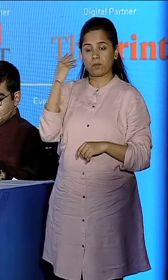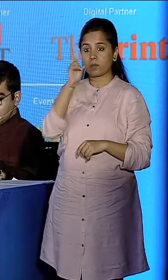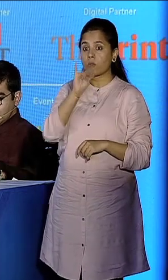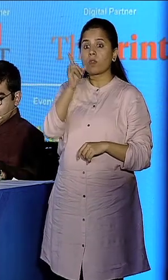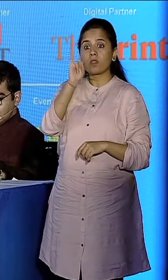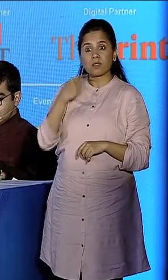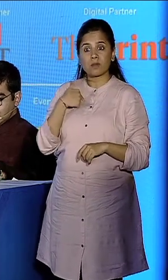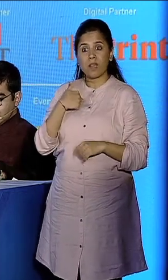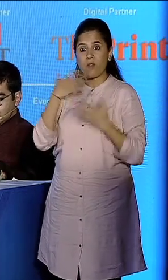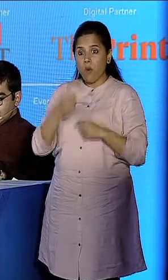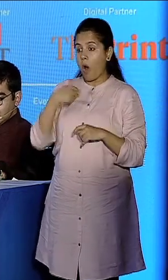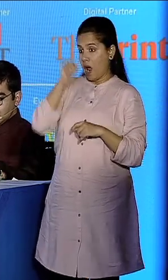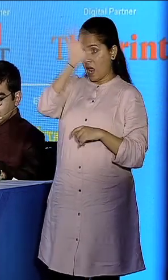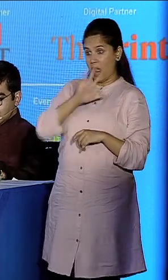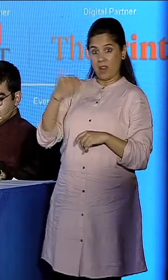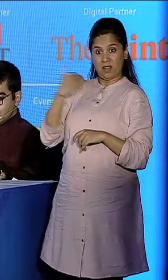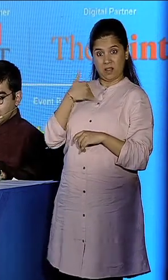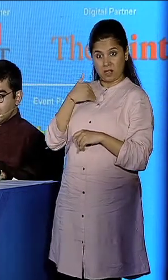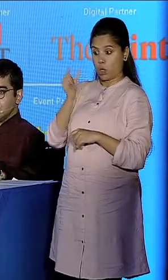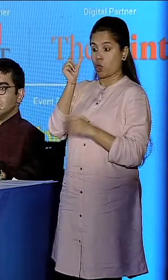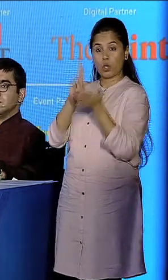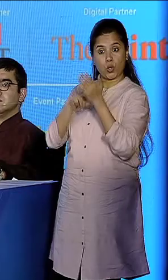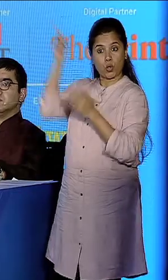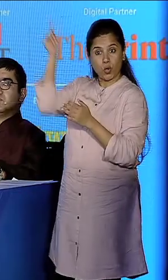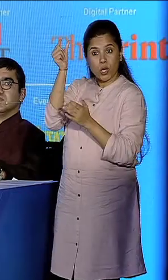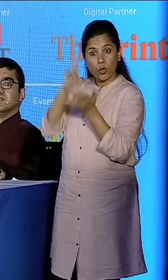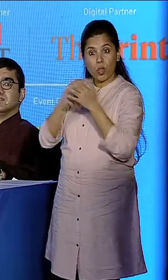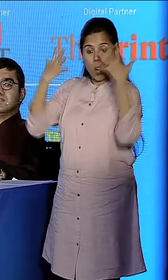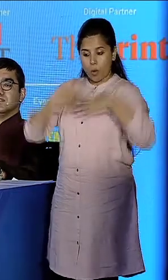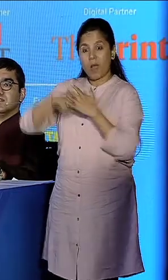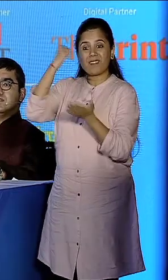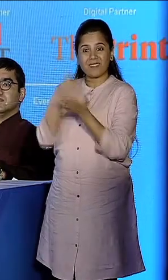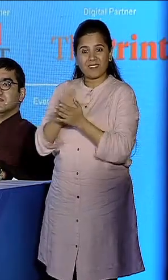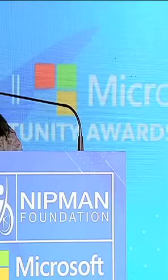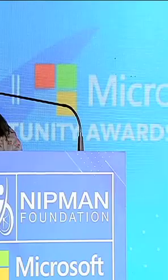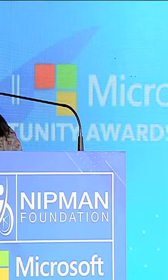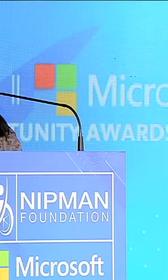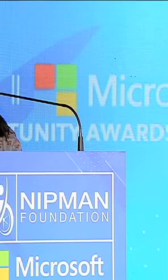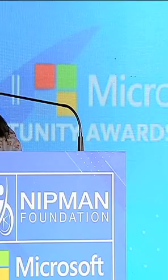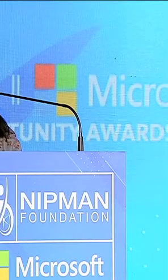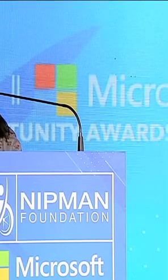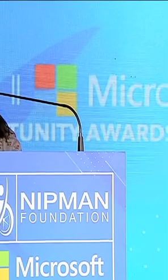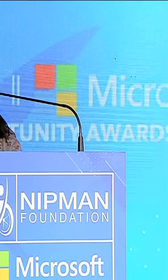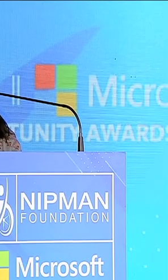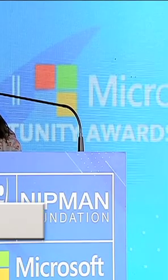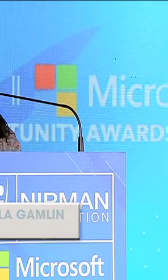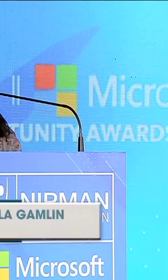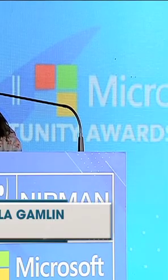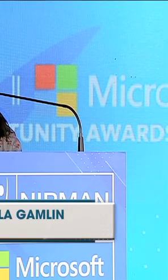make our country report presentations to the UN Human Rights Commission and to the Committee for the UN CRPD, we